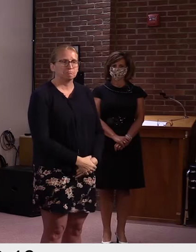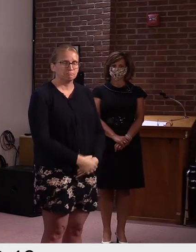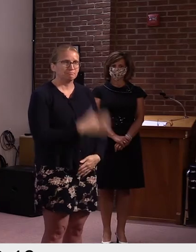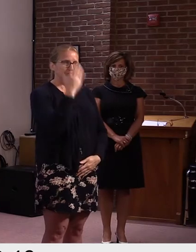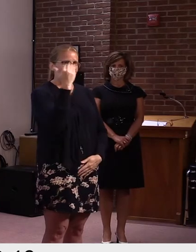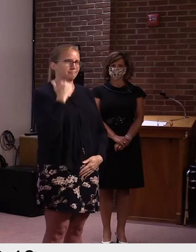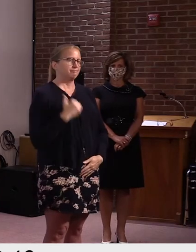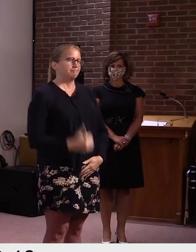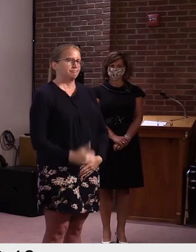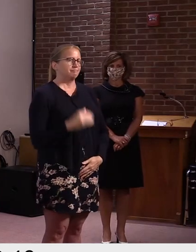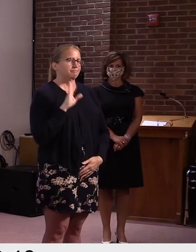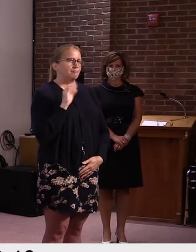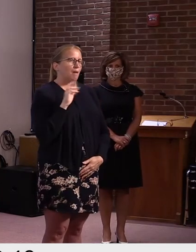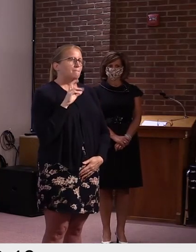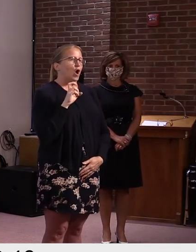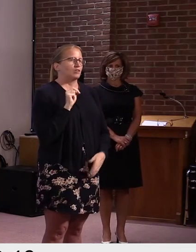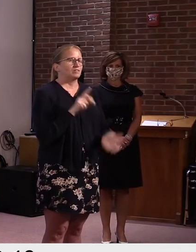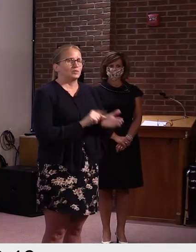Joe, the Barton Chronicle.